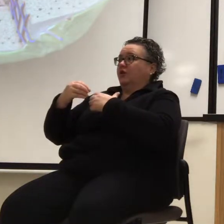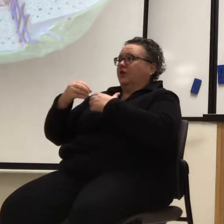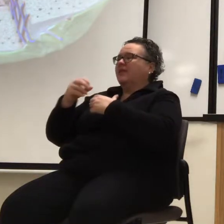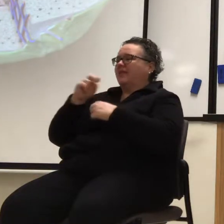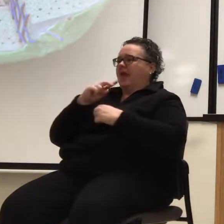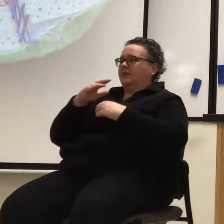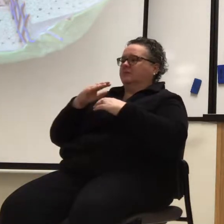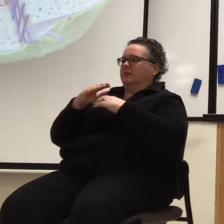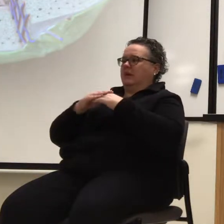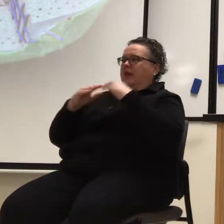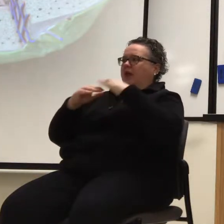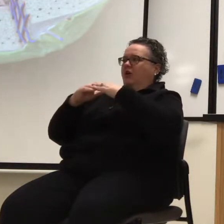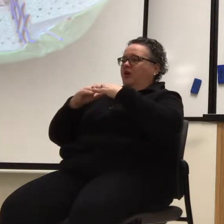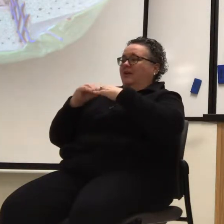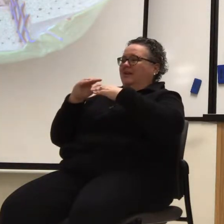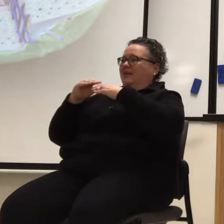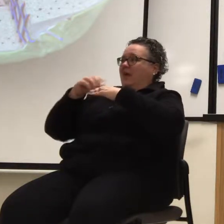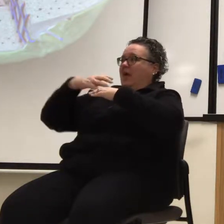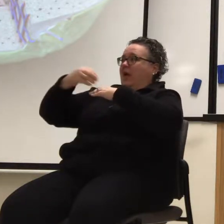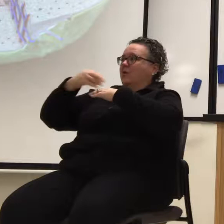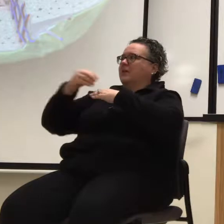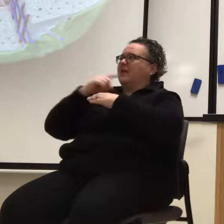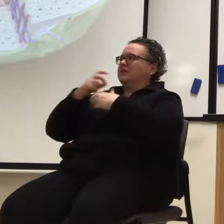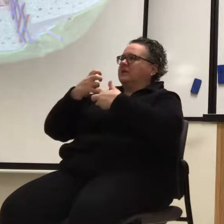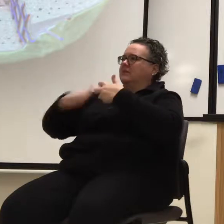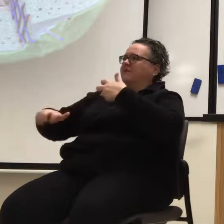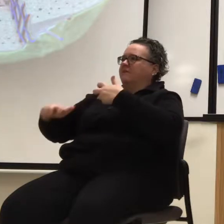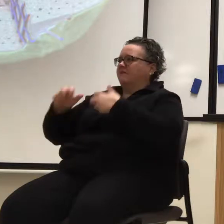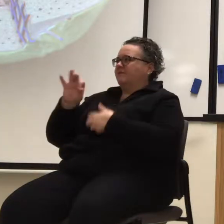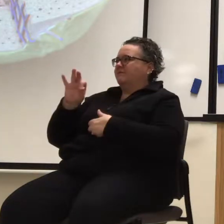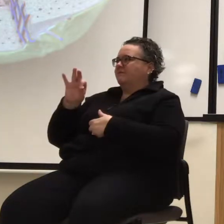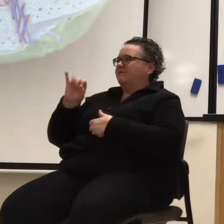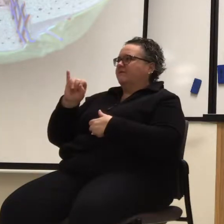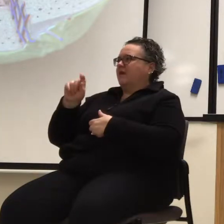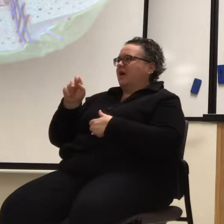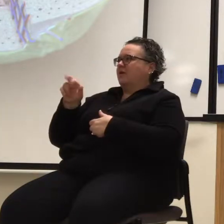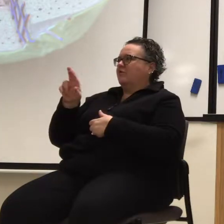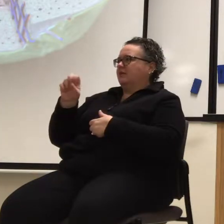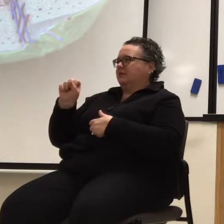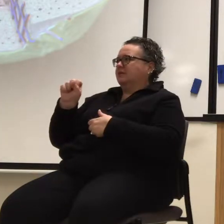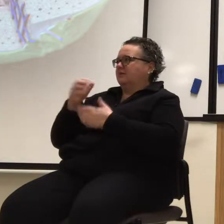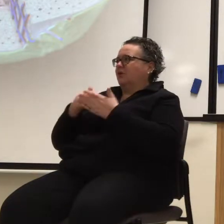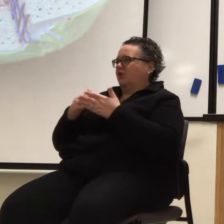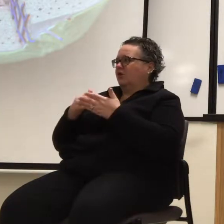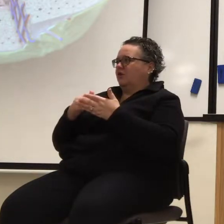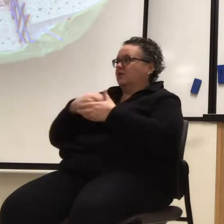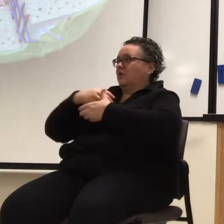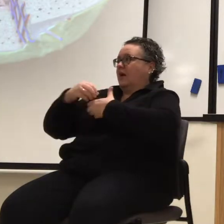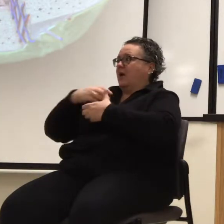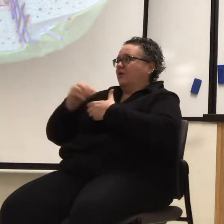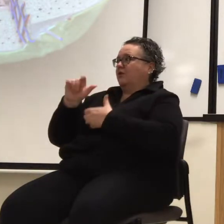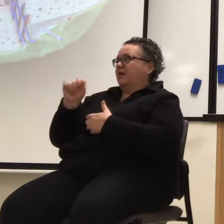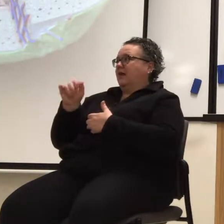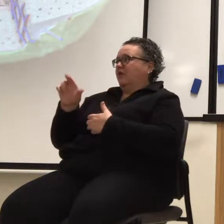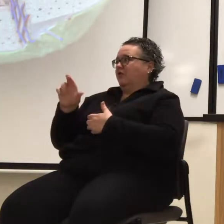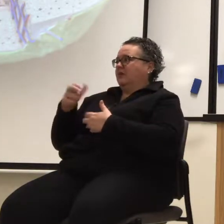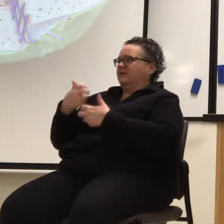double layer is just a tough fibrous part. So I'll put outer